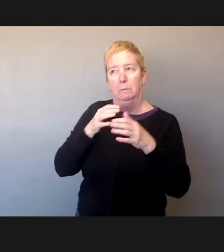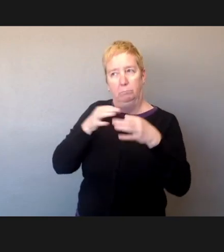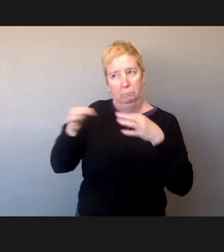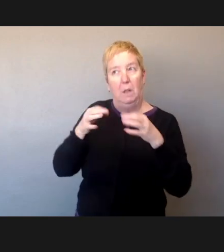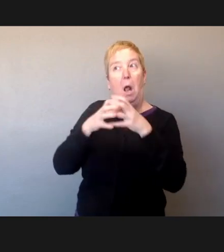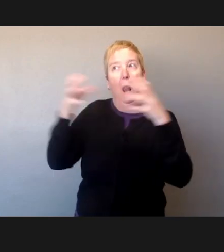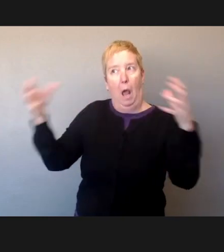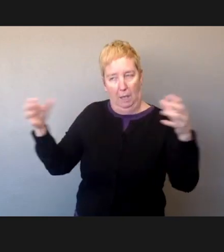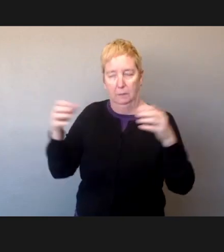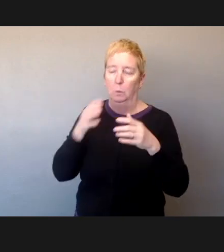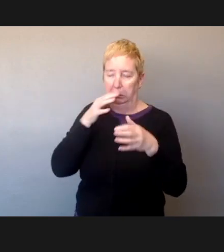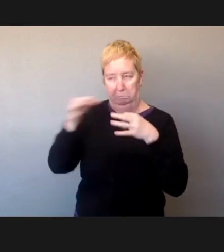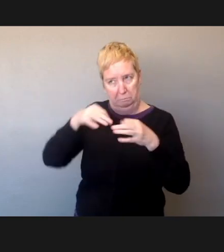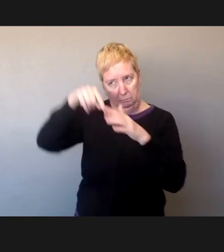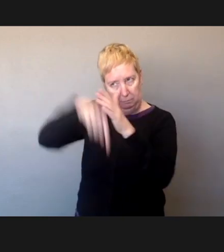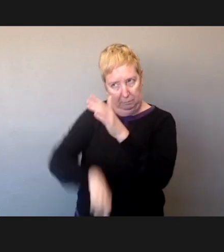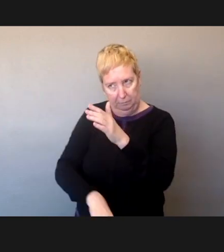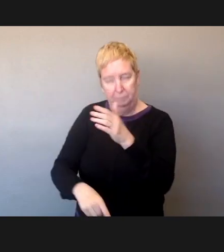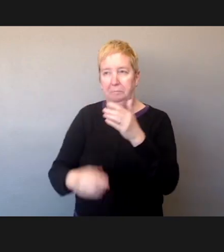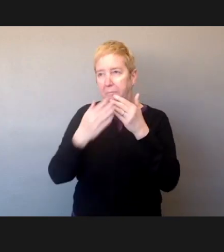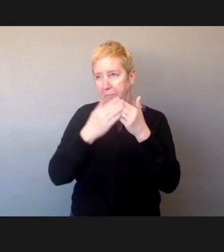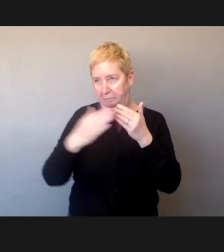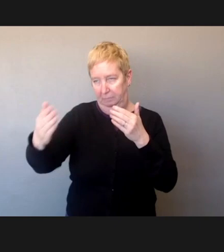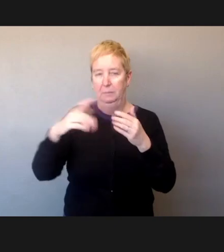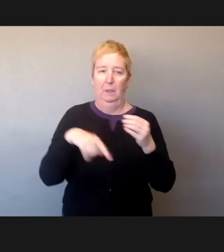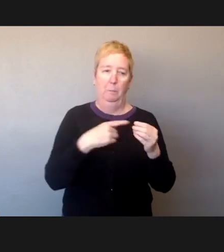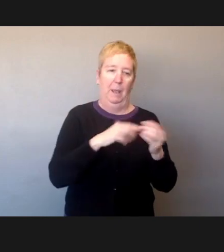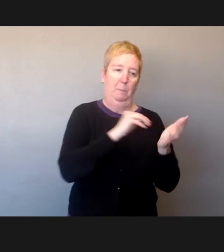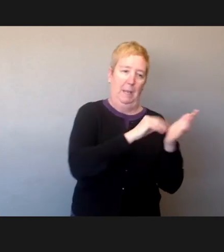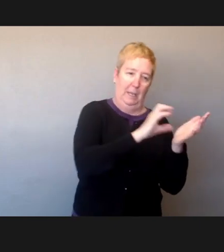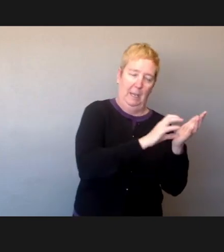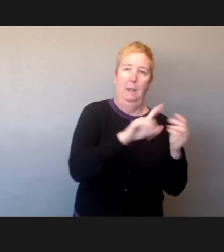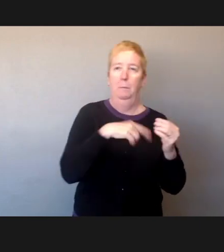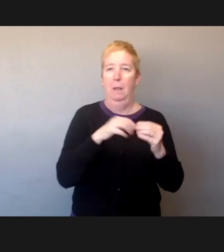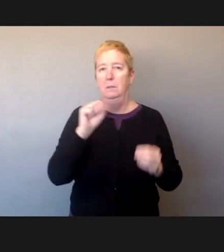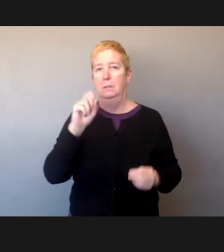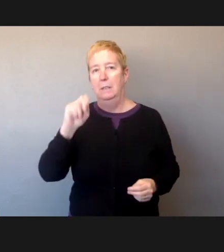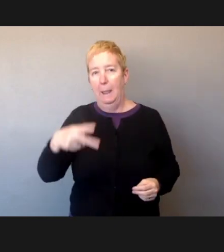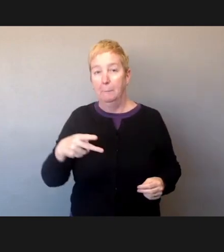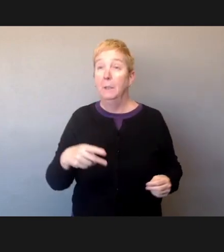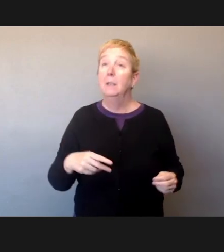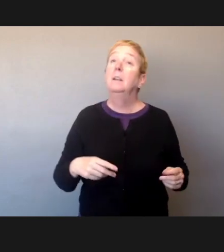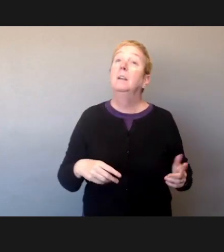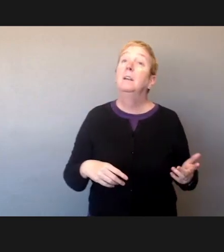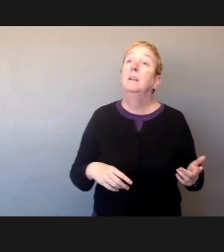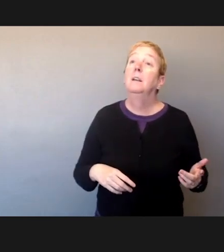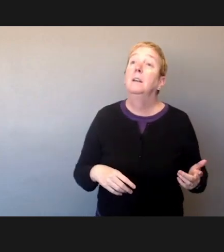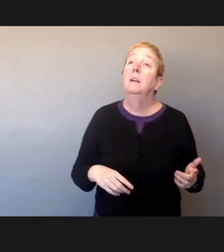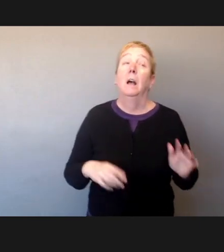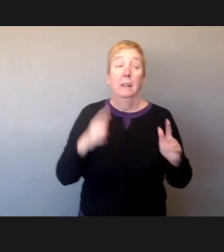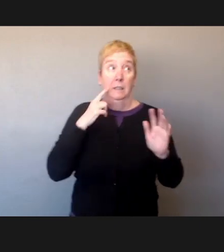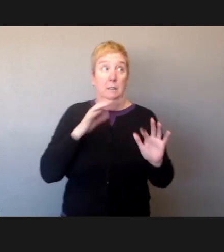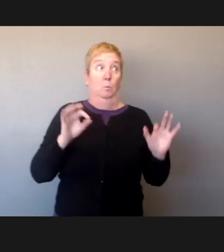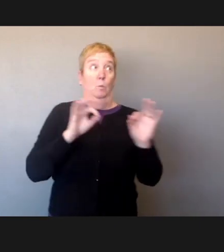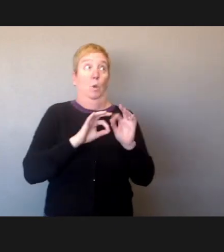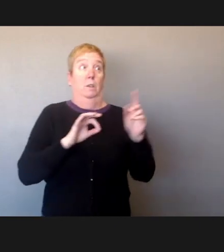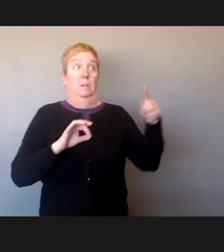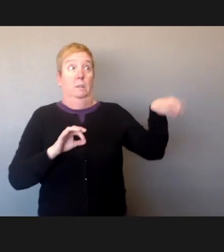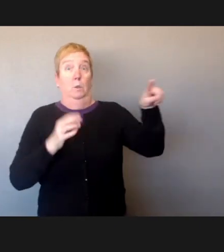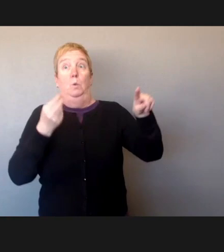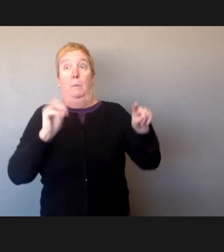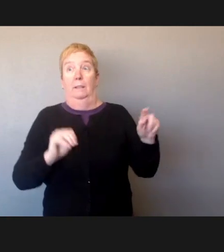before that time comes, because the more New Mexicans can have their information up to date and